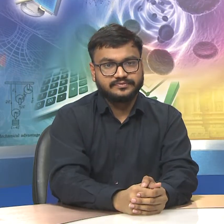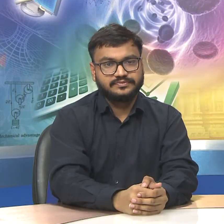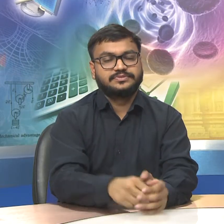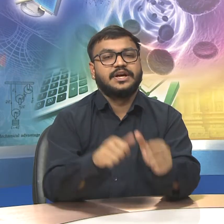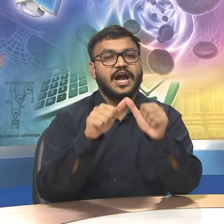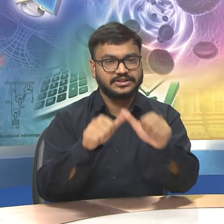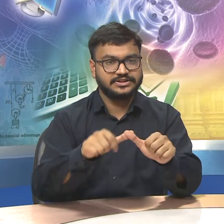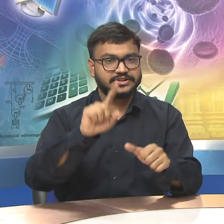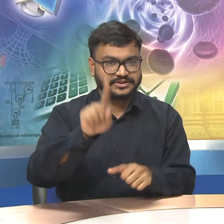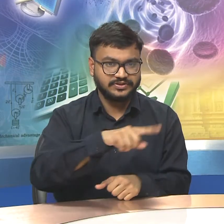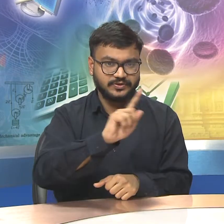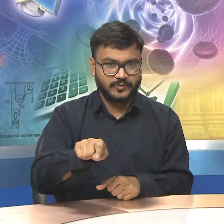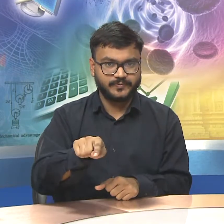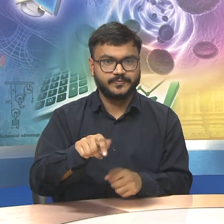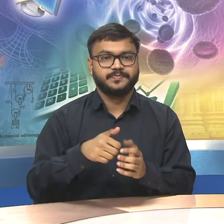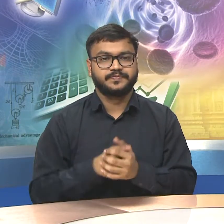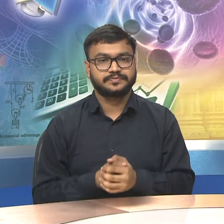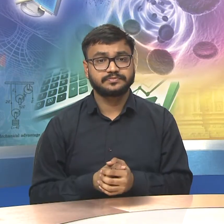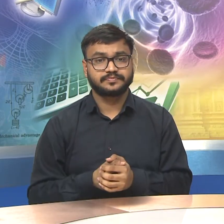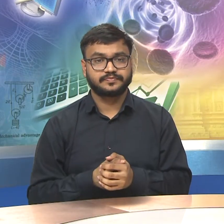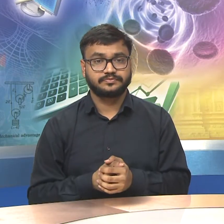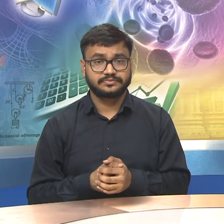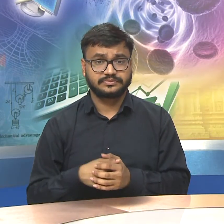So answer is false.